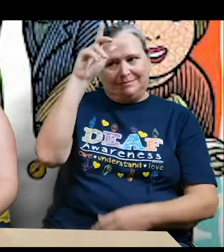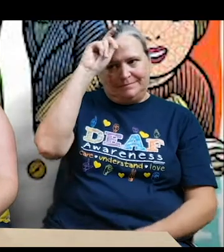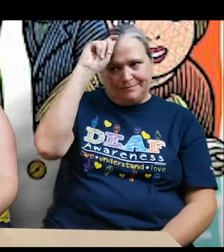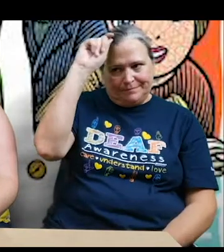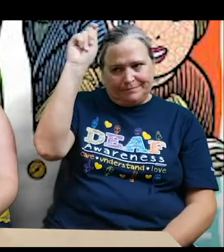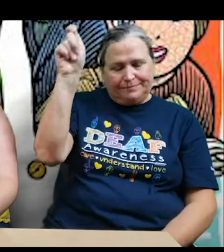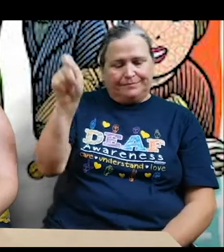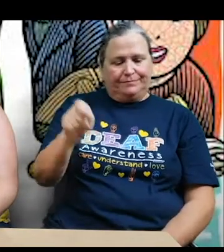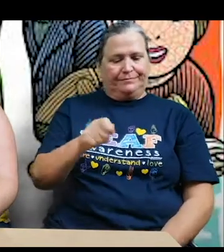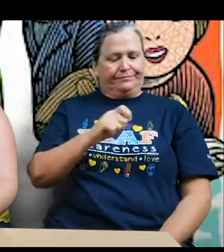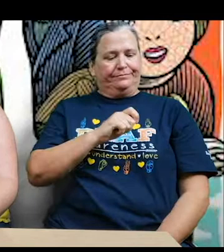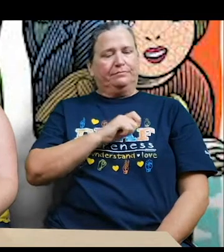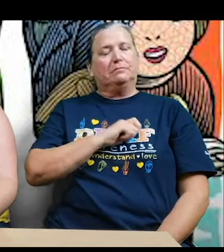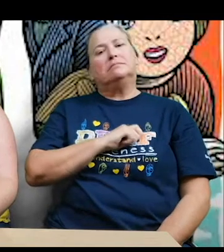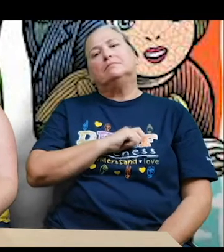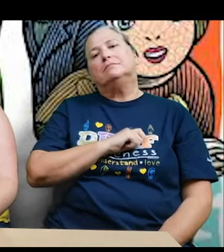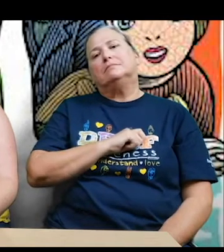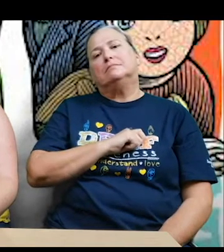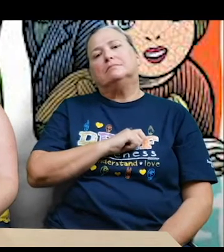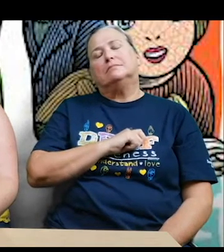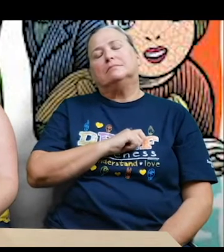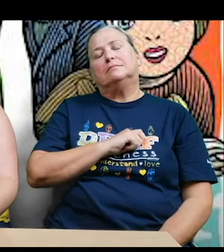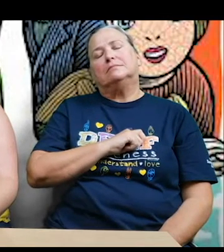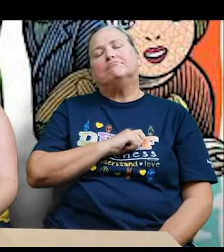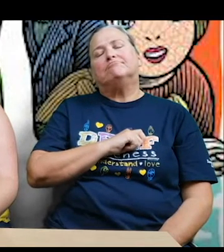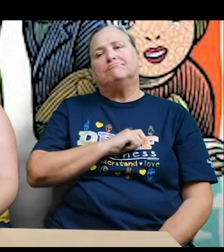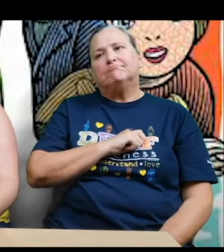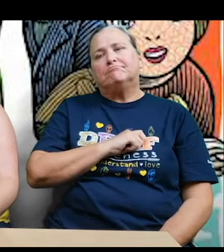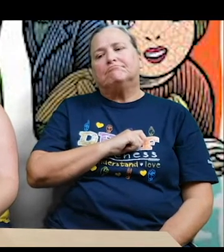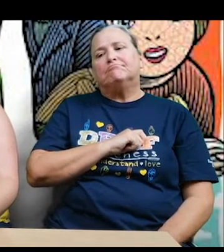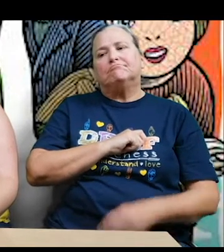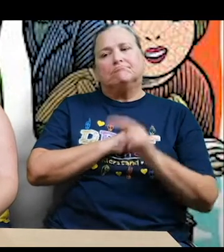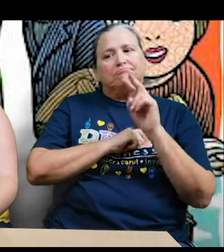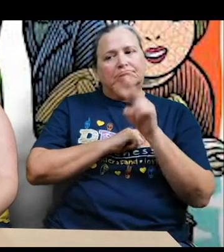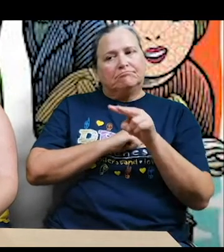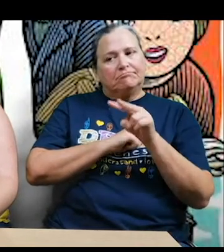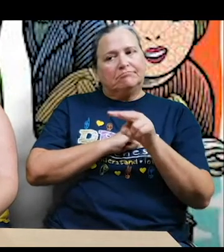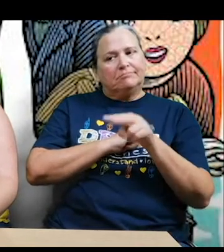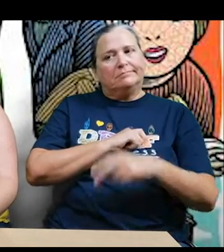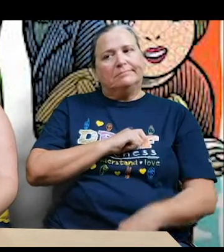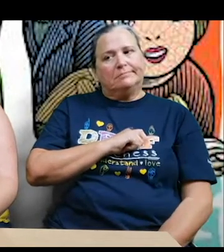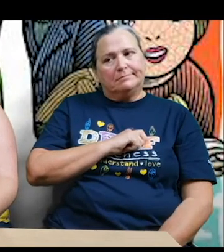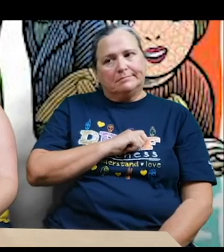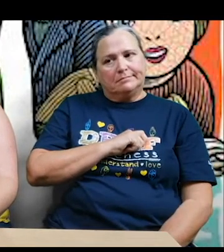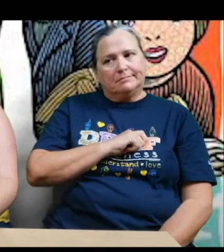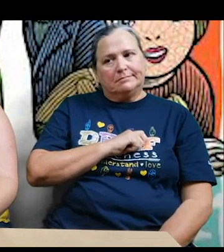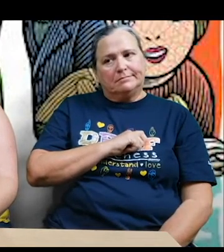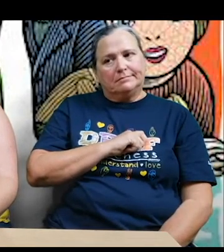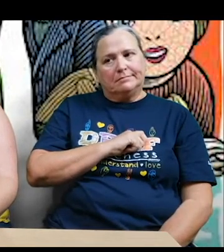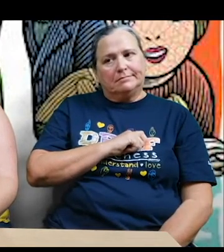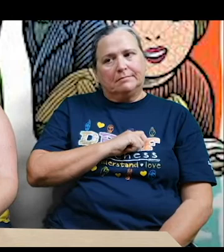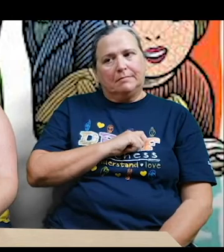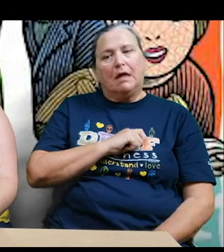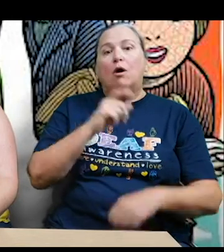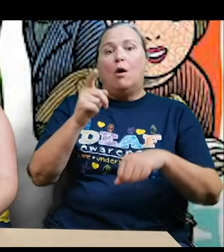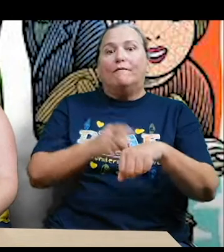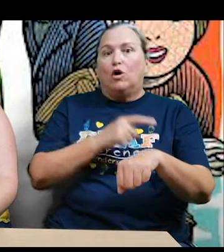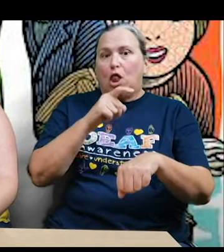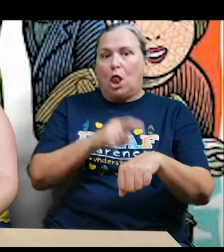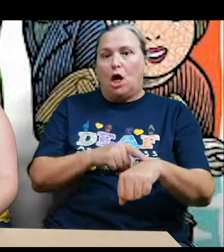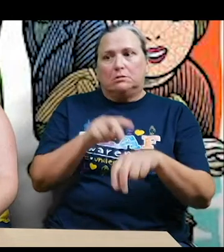head and held it over his heart. He stood and watched the boy and the rabbit for a long